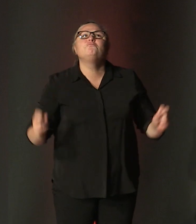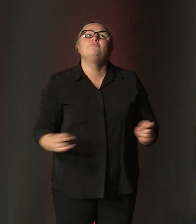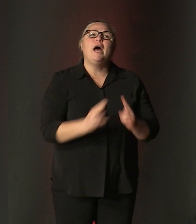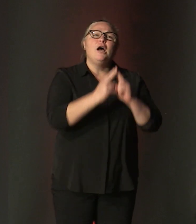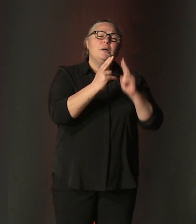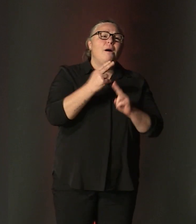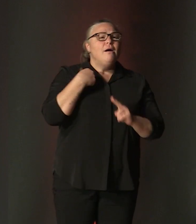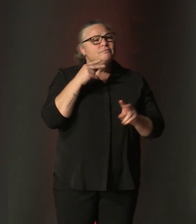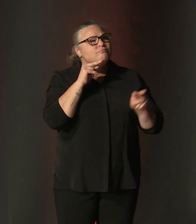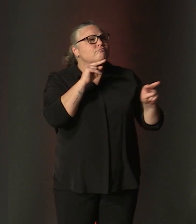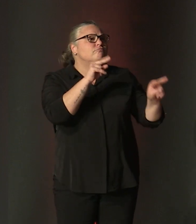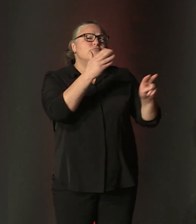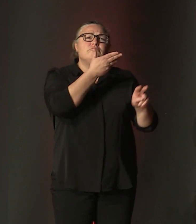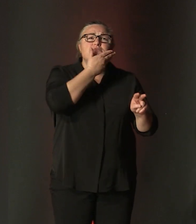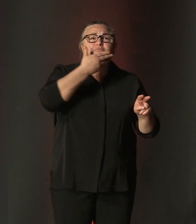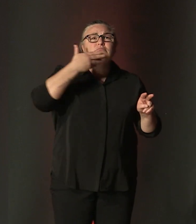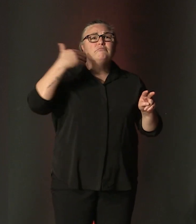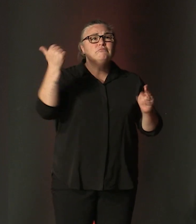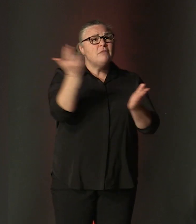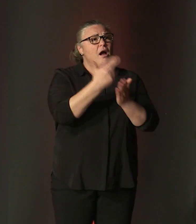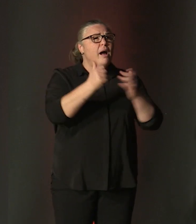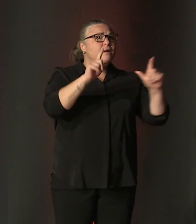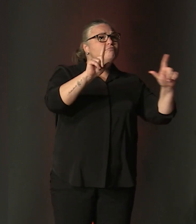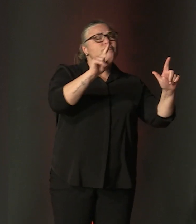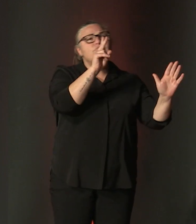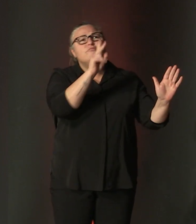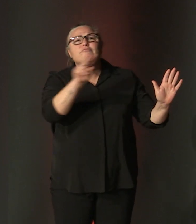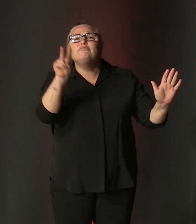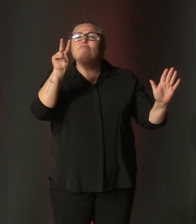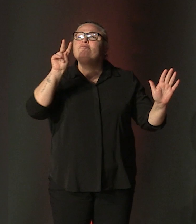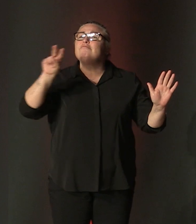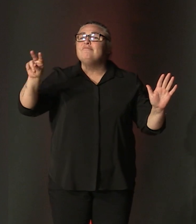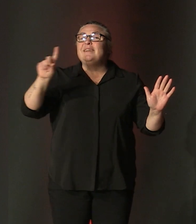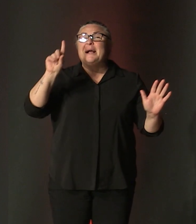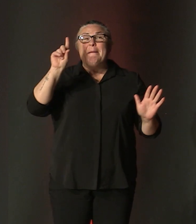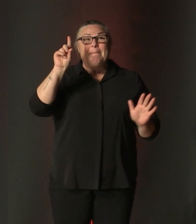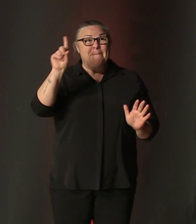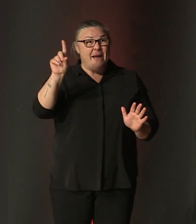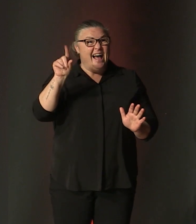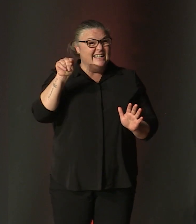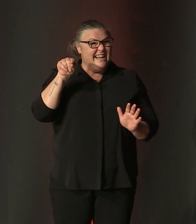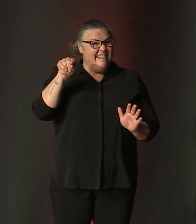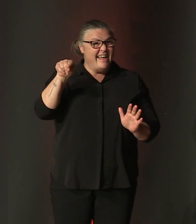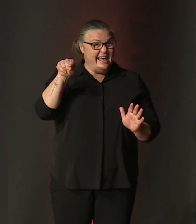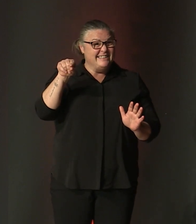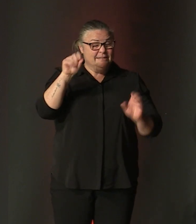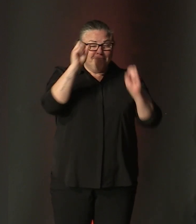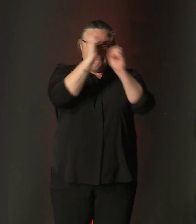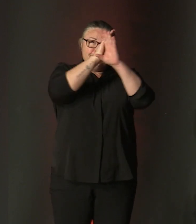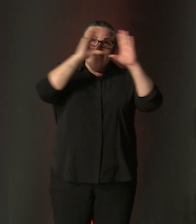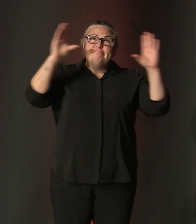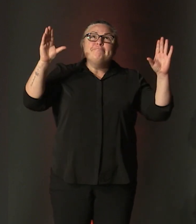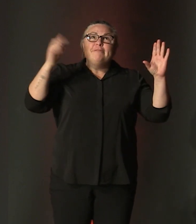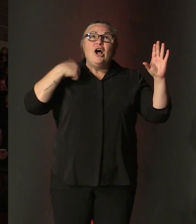at priceless works of art. And yet, it was that image of a little